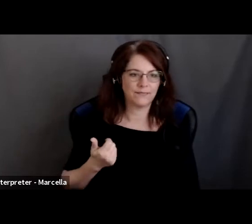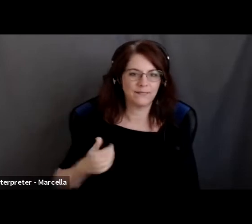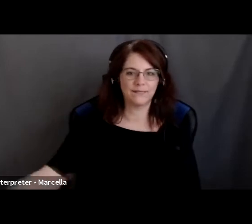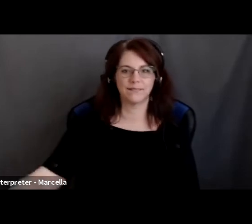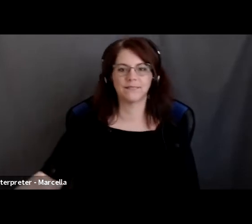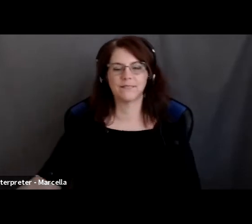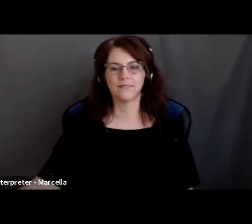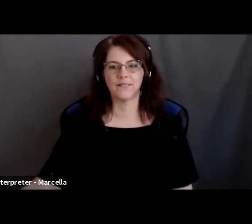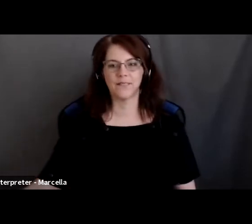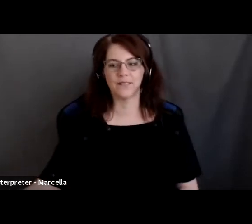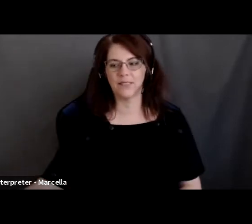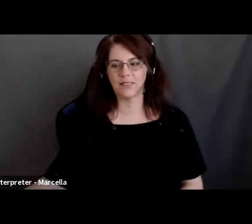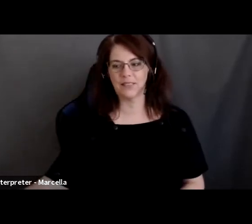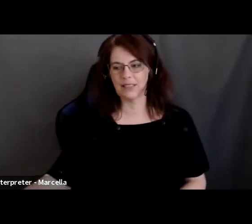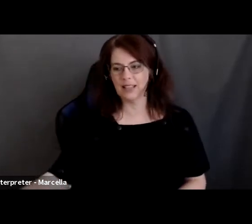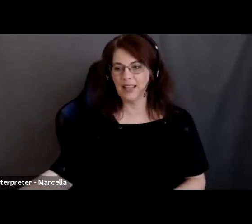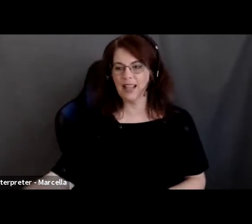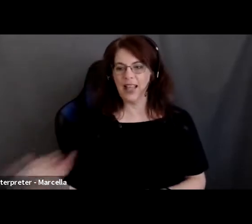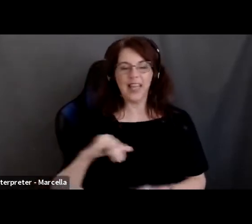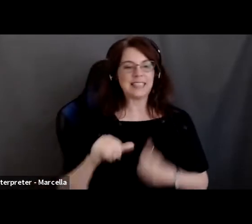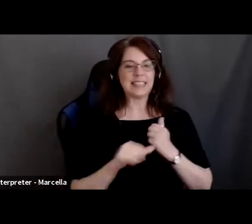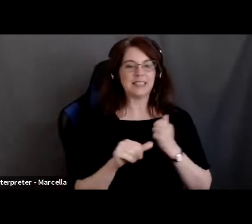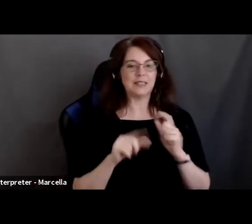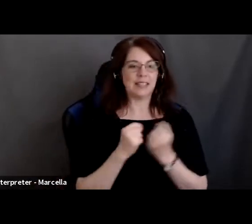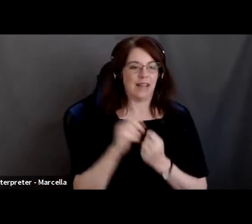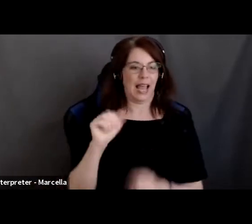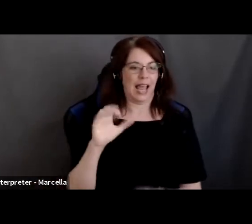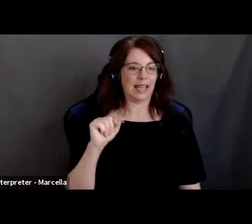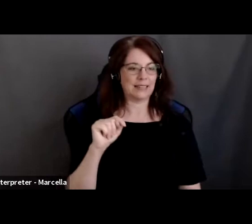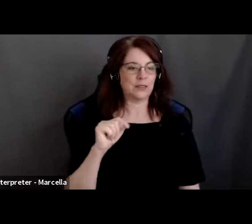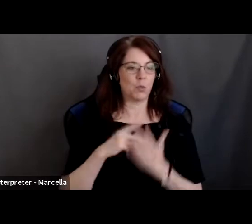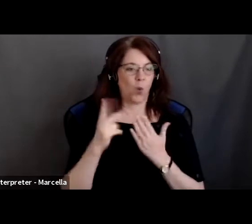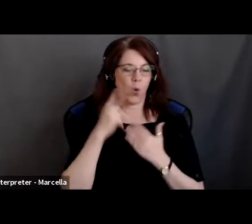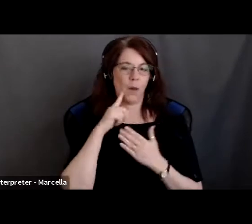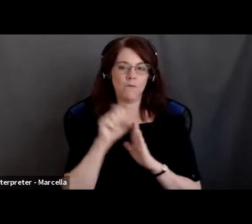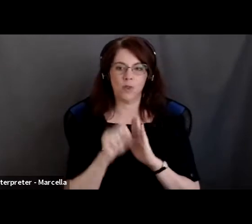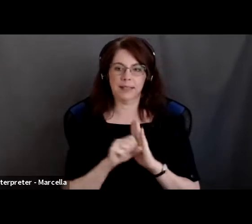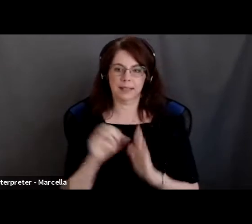Tools for Life, like I said, it is the Assistive Technology Act program for the state of Georgia.